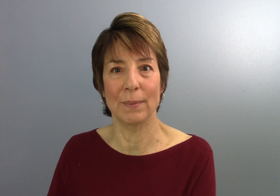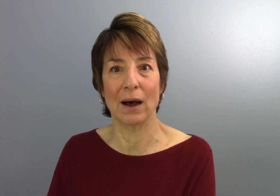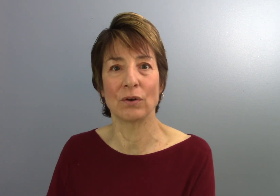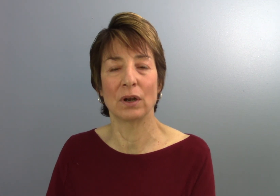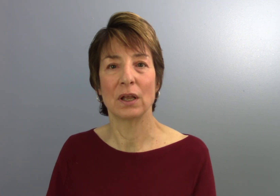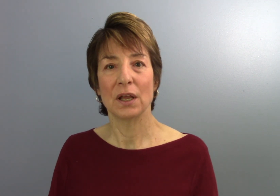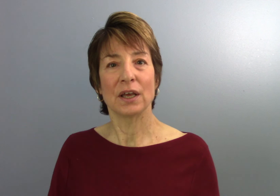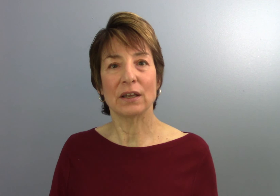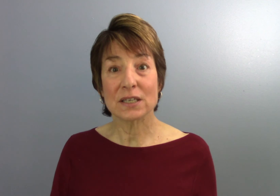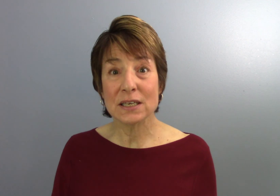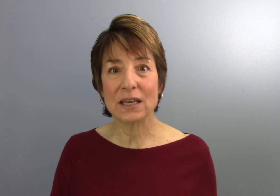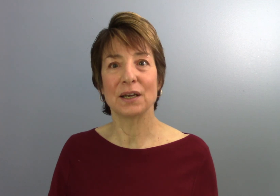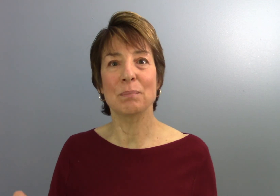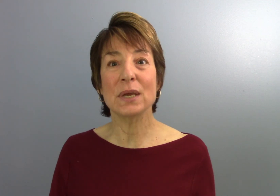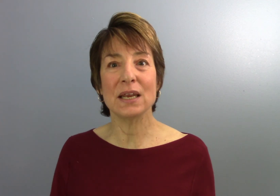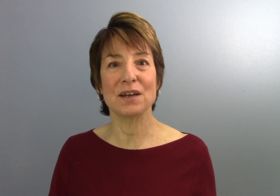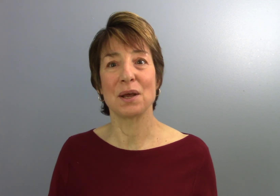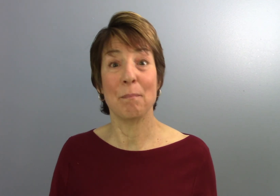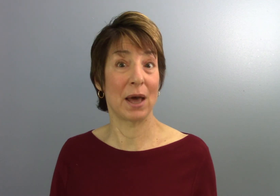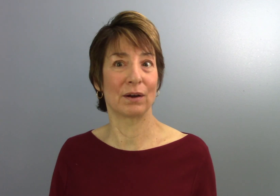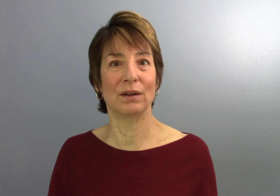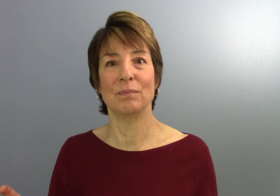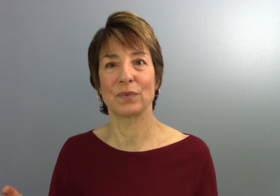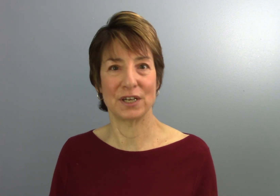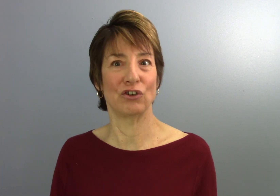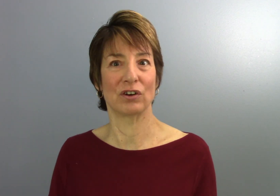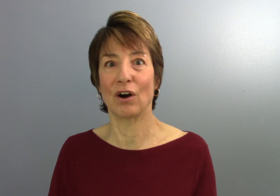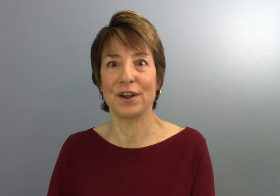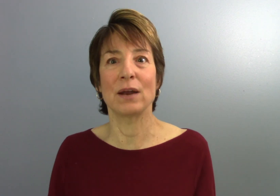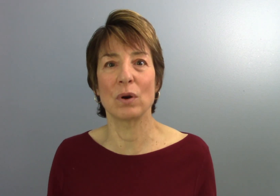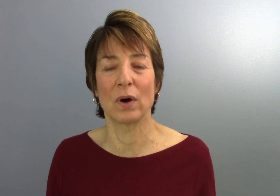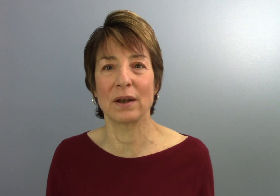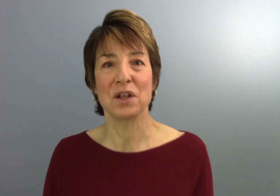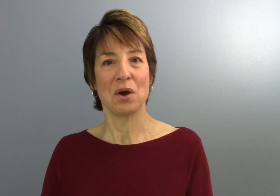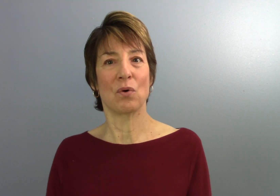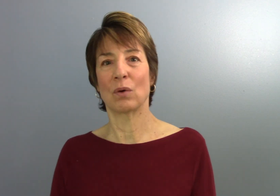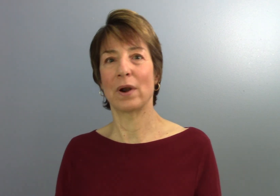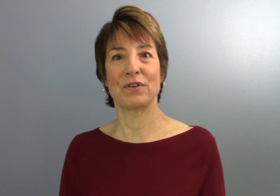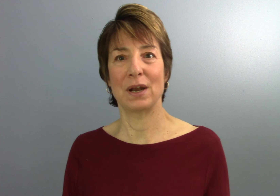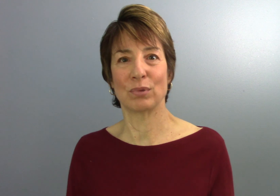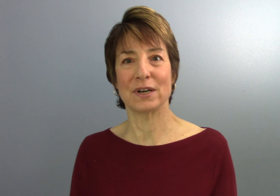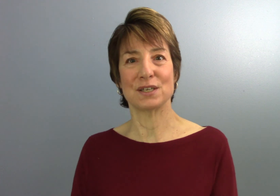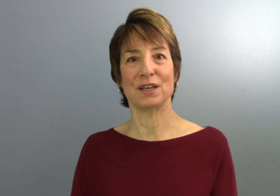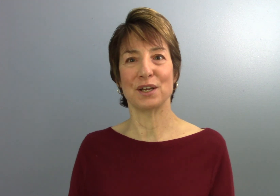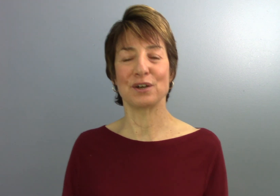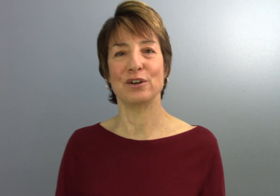about, seek immediate medical attention. Call 911 or whatever the number is in your